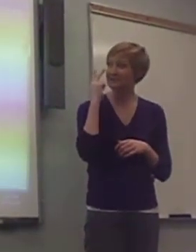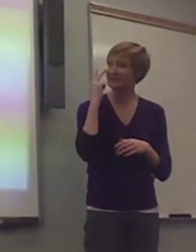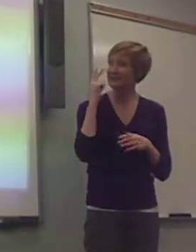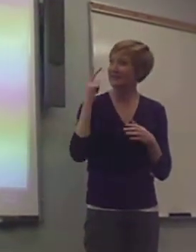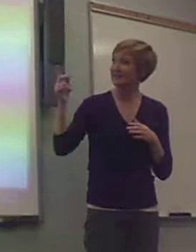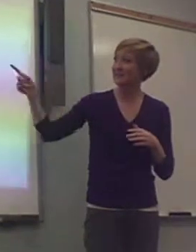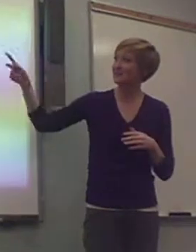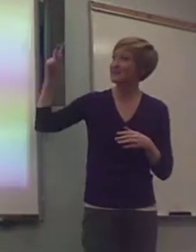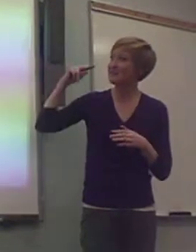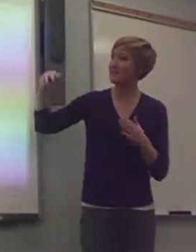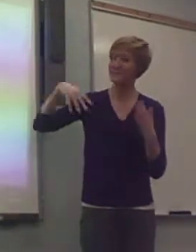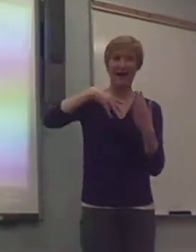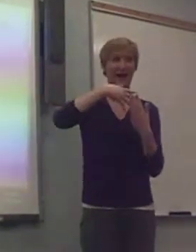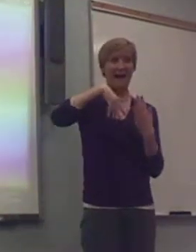Oh, this is a language filter. Wait a second.